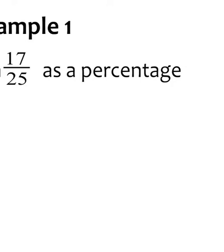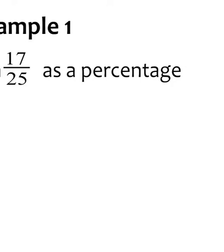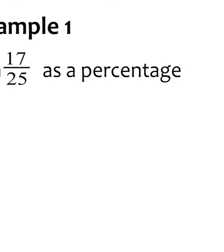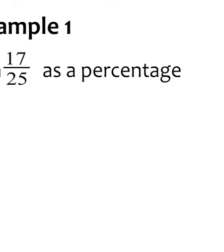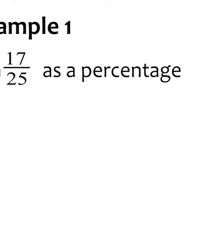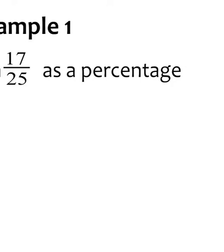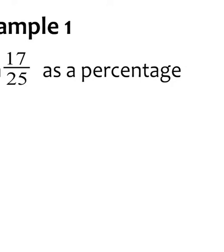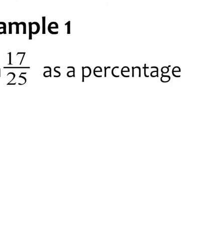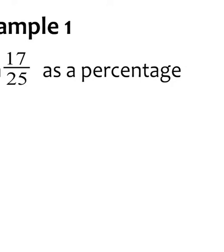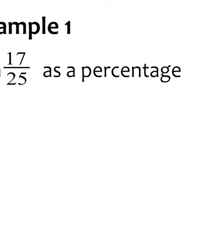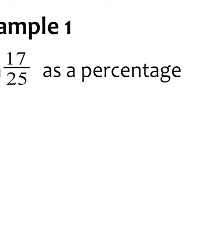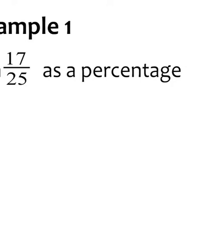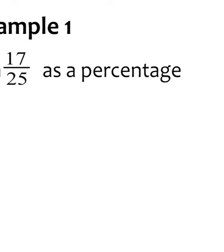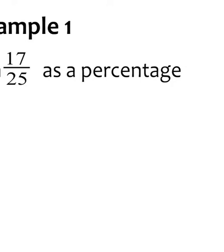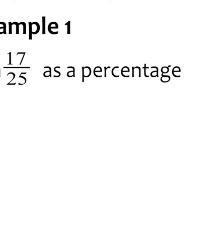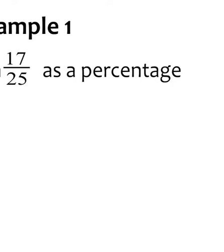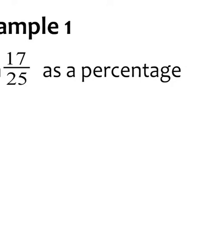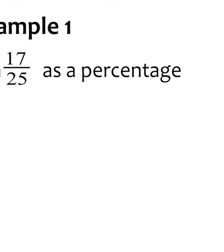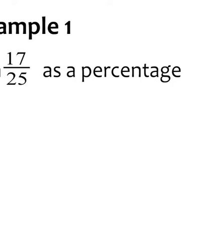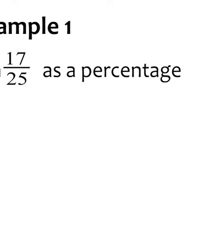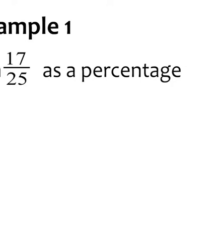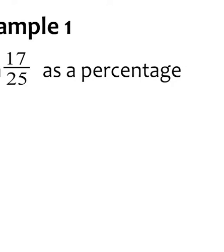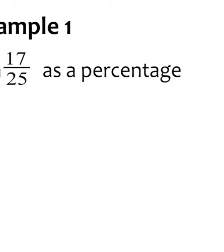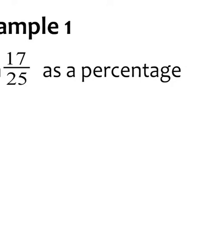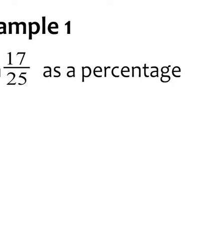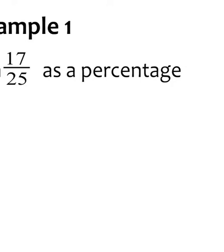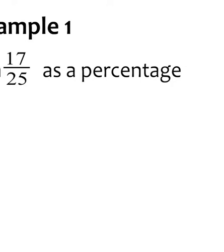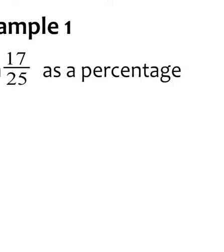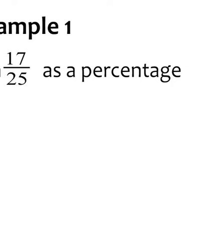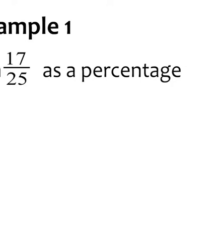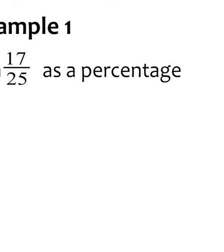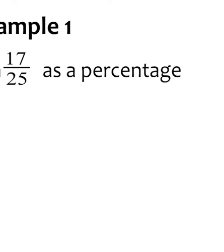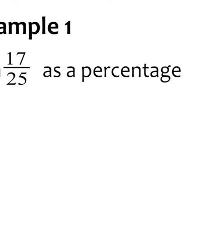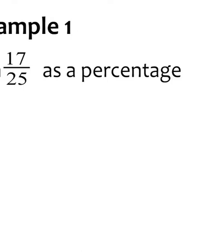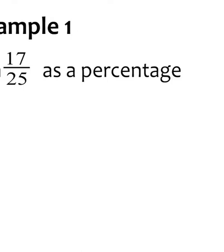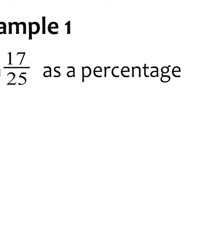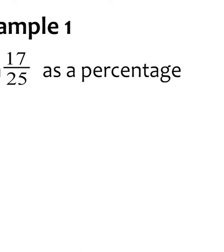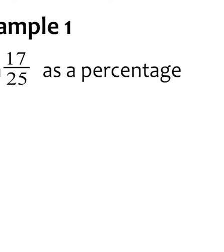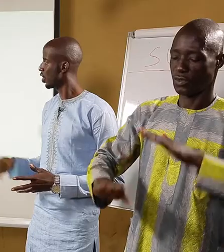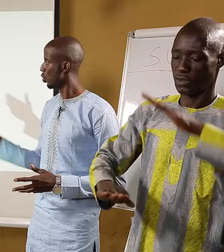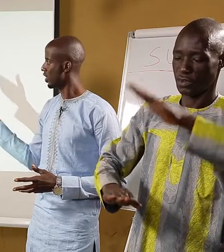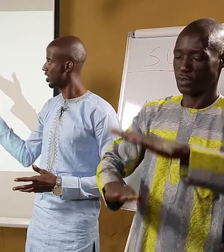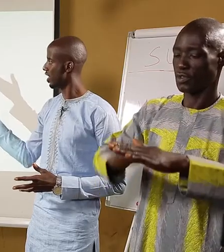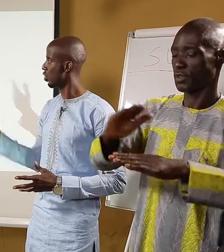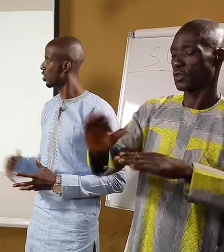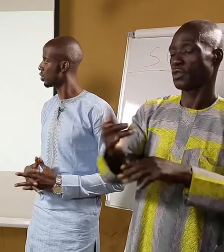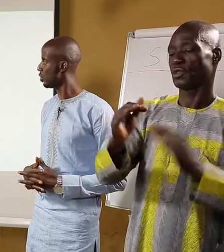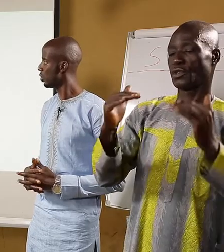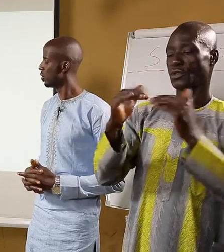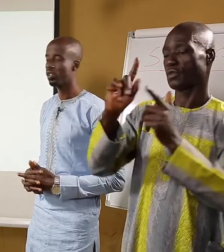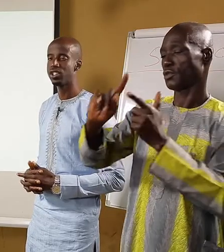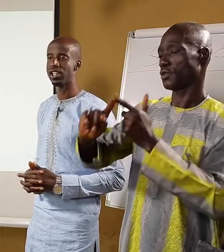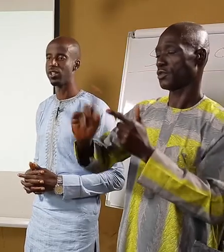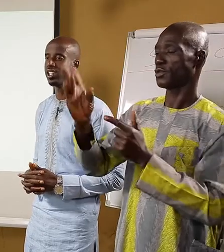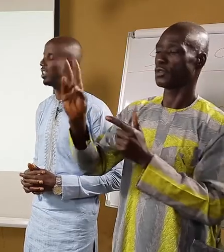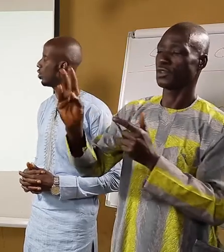17 over 25 to percentage. That takes us to the next step, which is equal